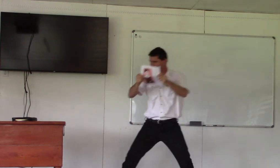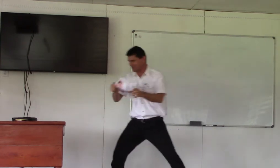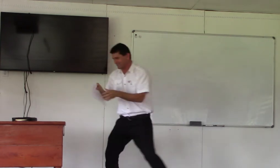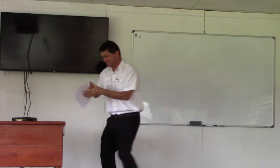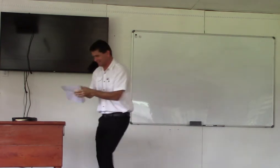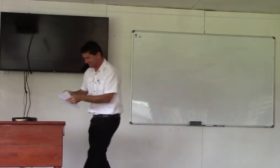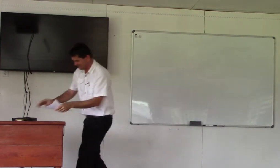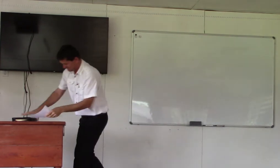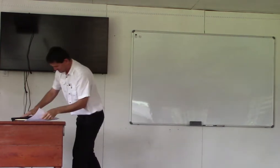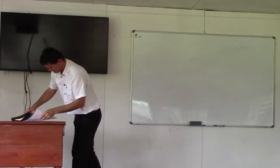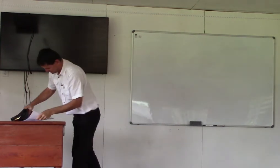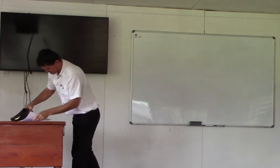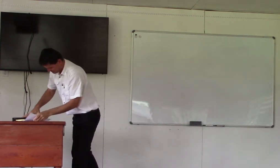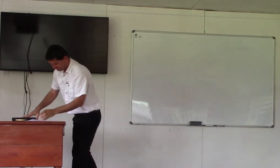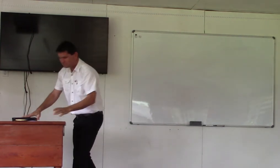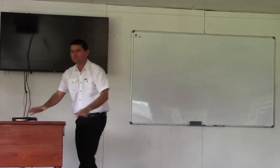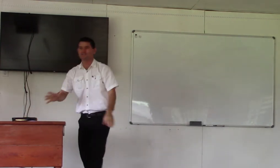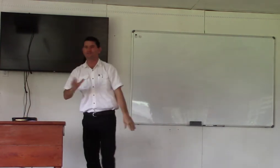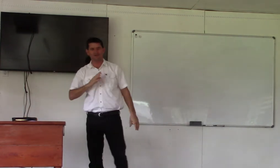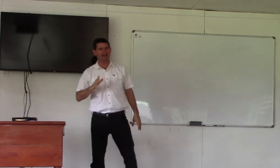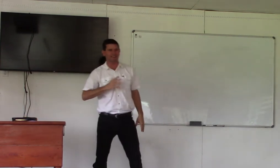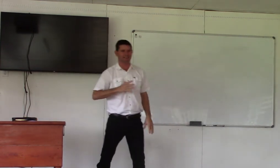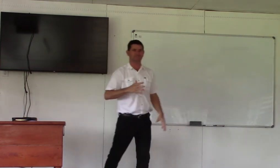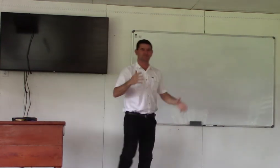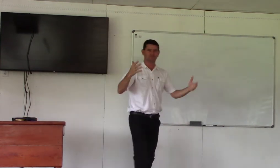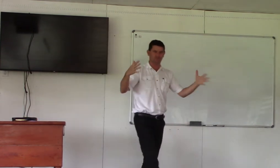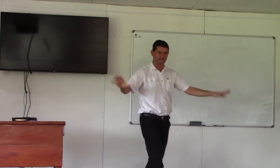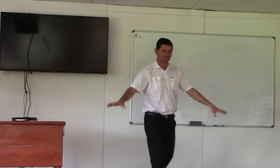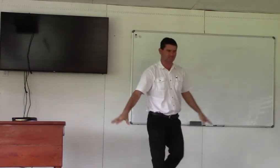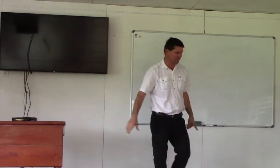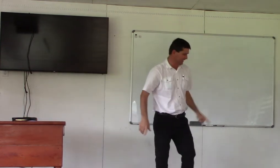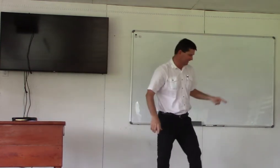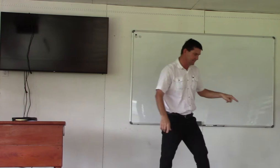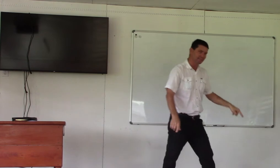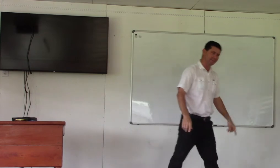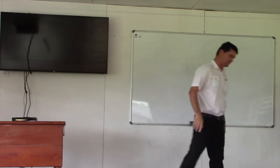Good, all right. Fine. Finish. These